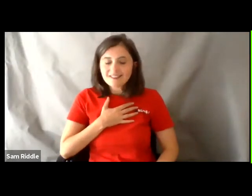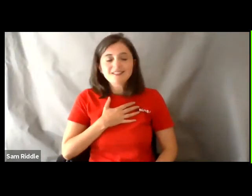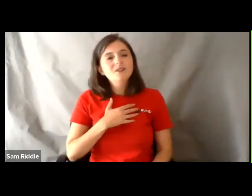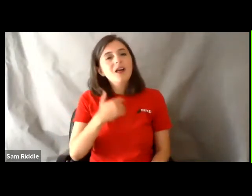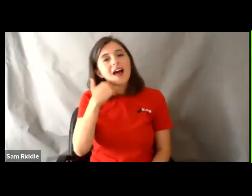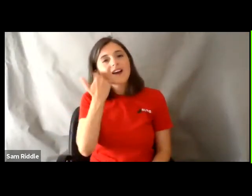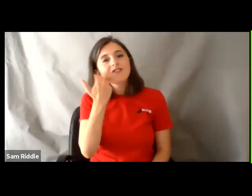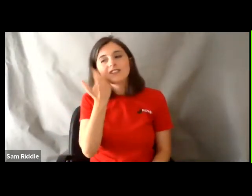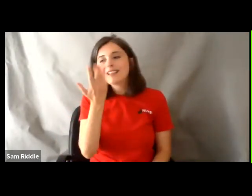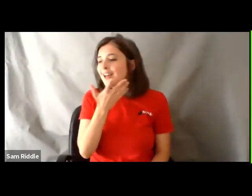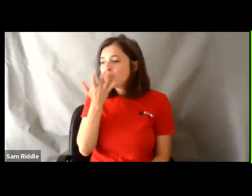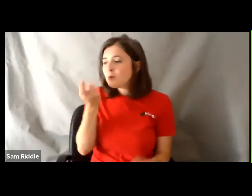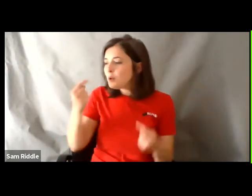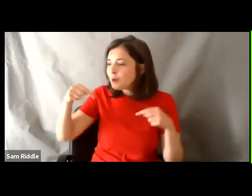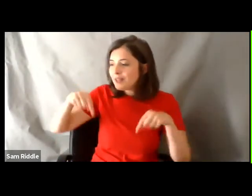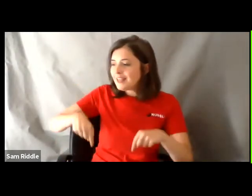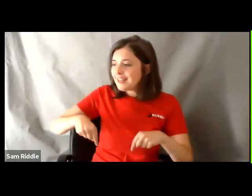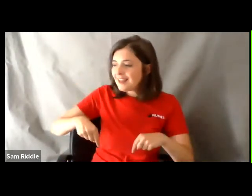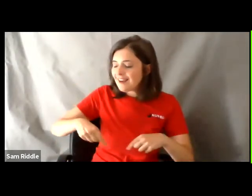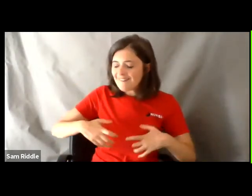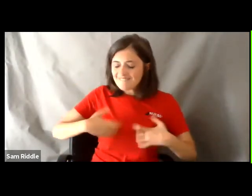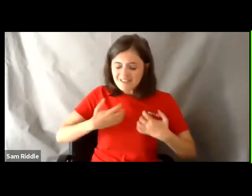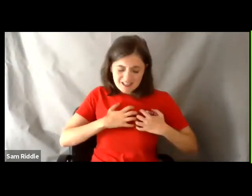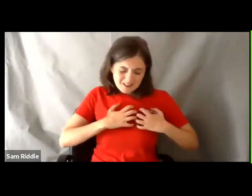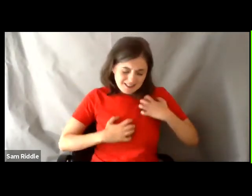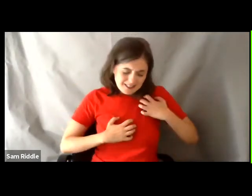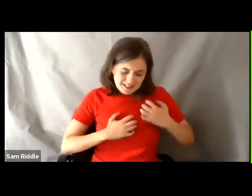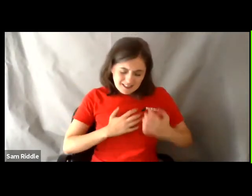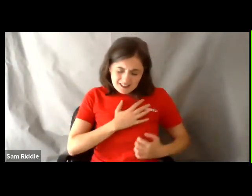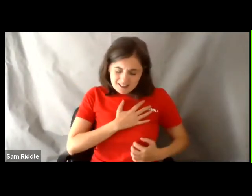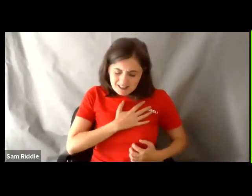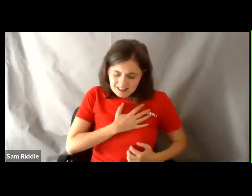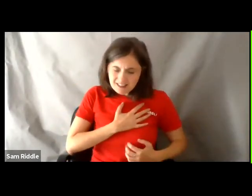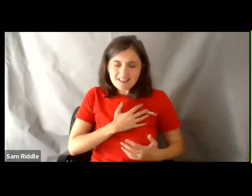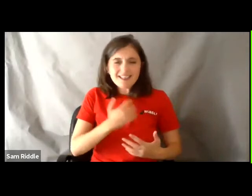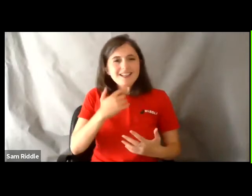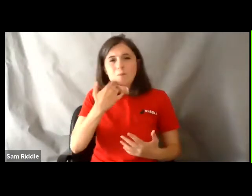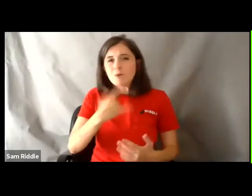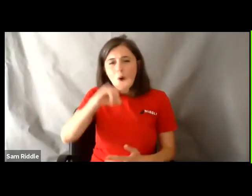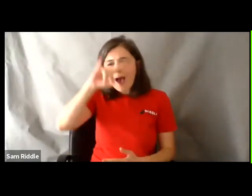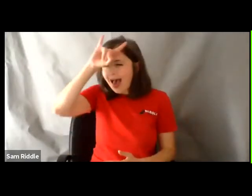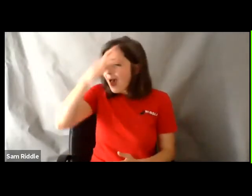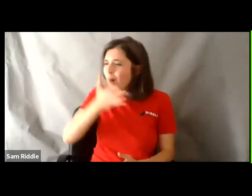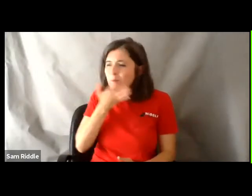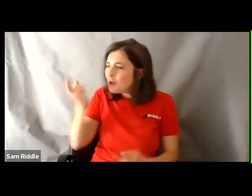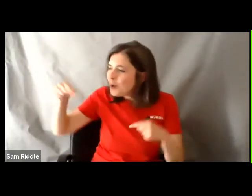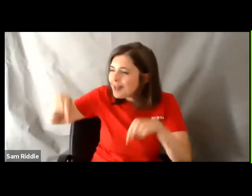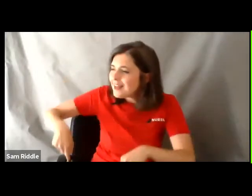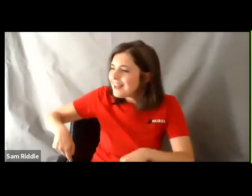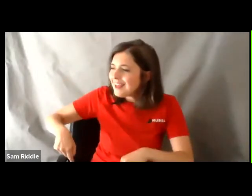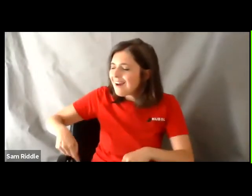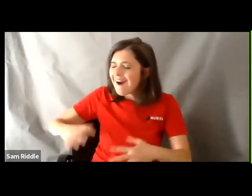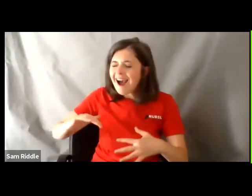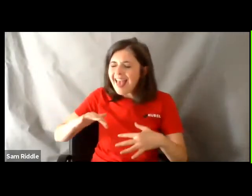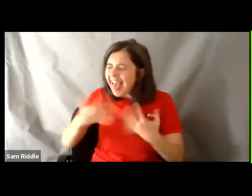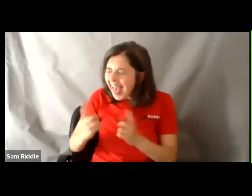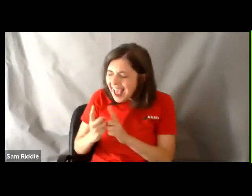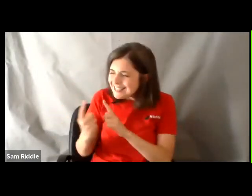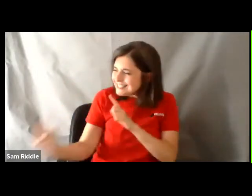day without you is tearing at my heart. It is pure hell without you. I hate being